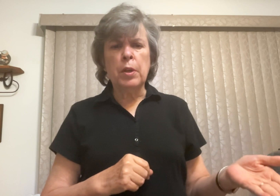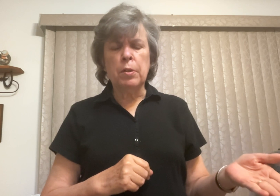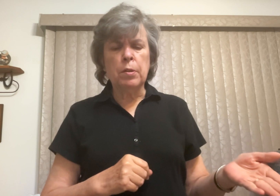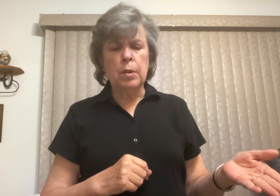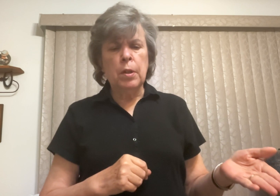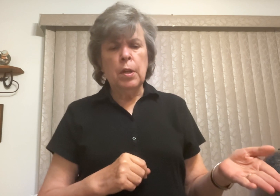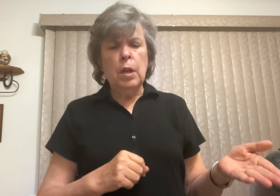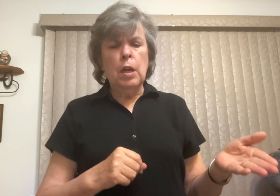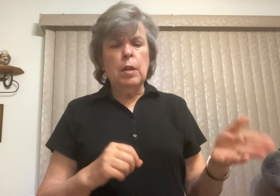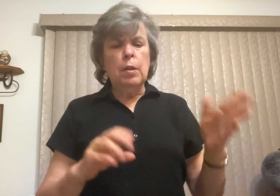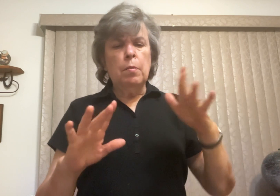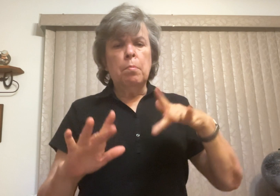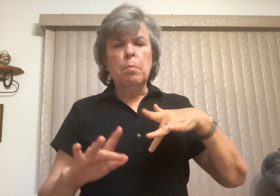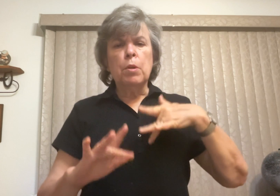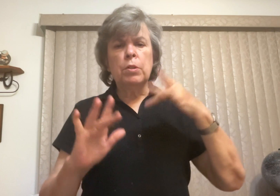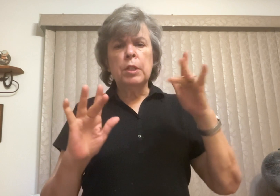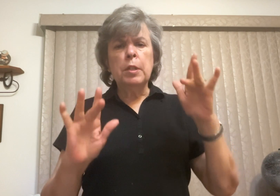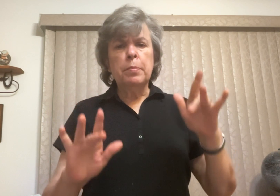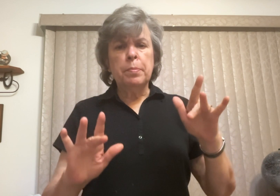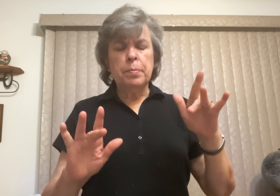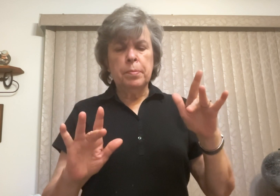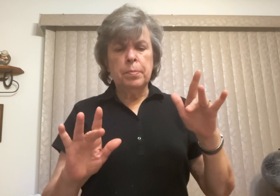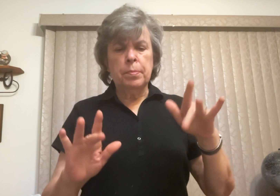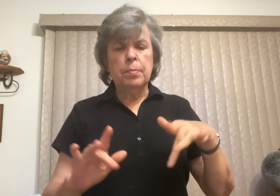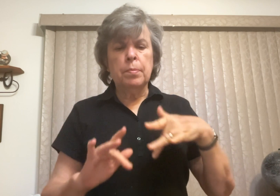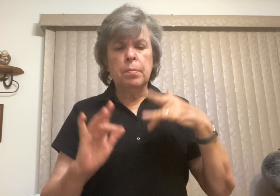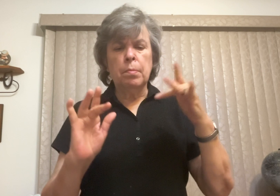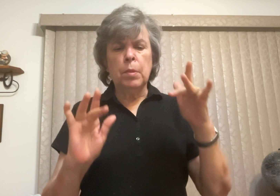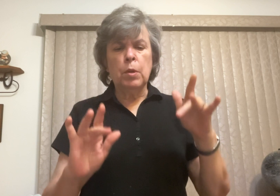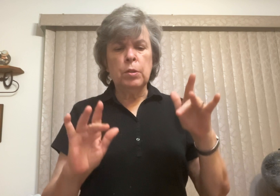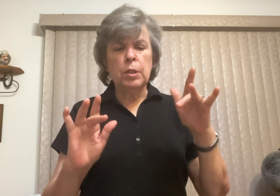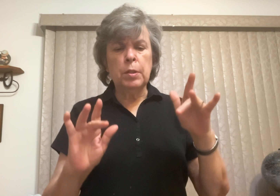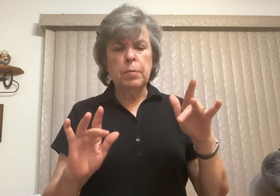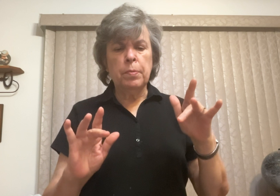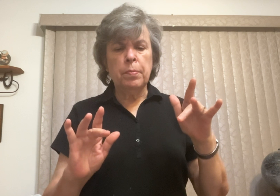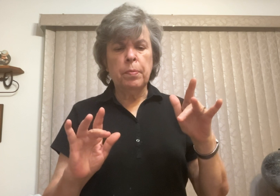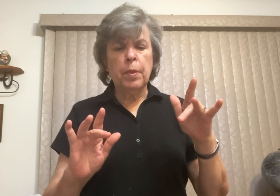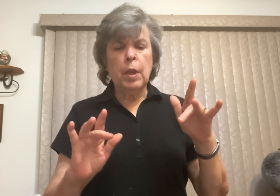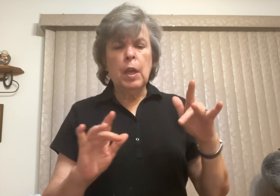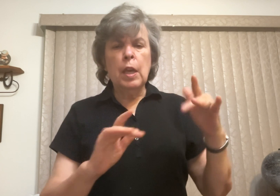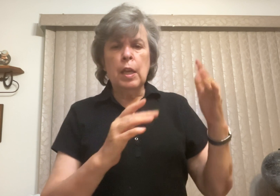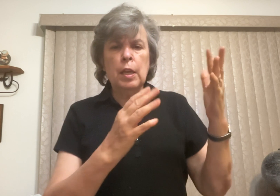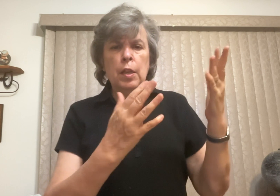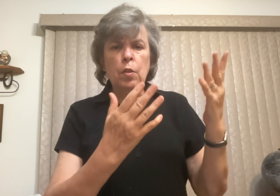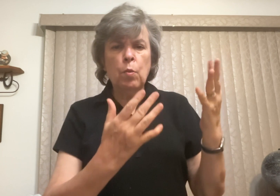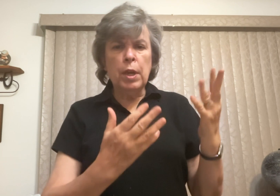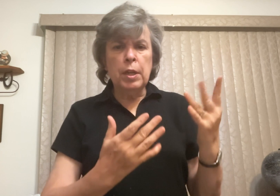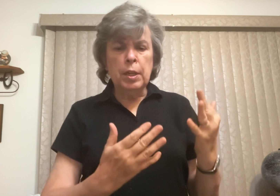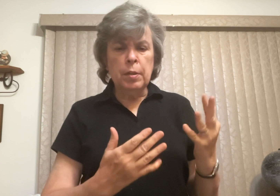there. Mercy, mercy in the waiting.